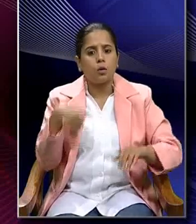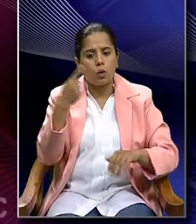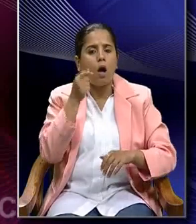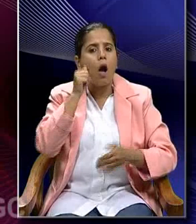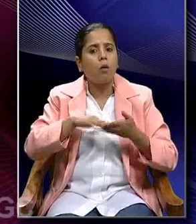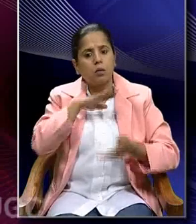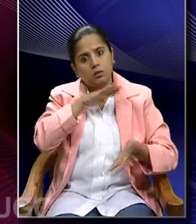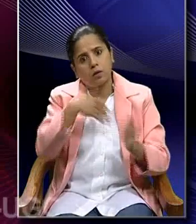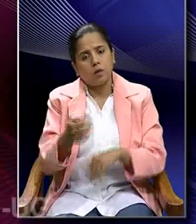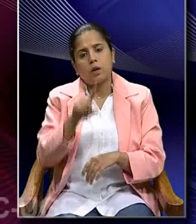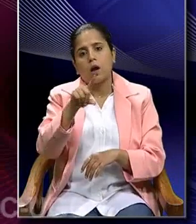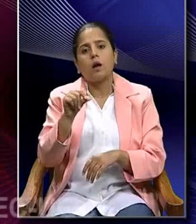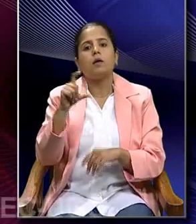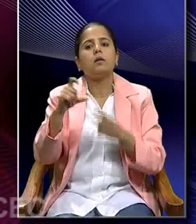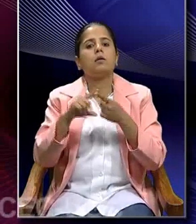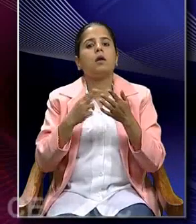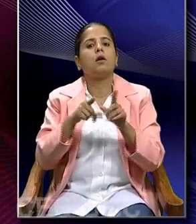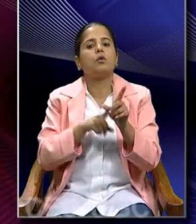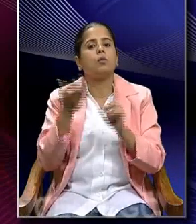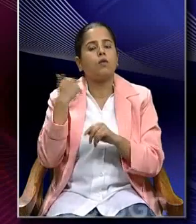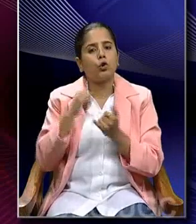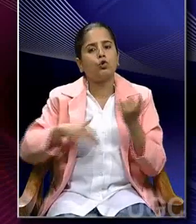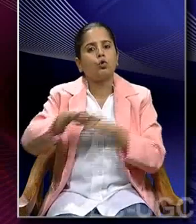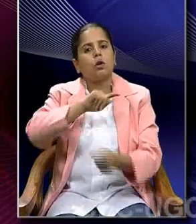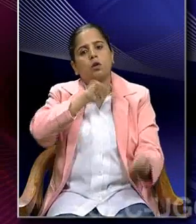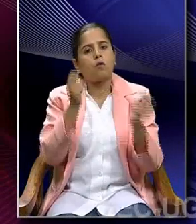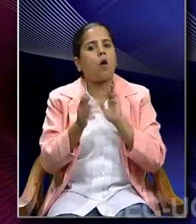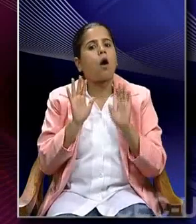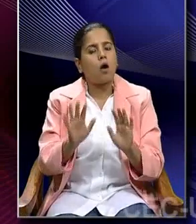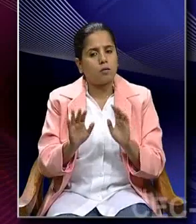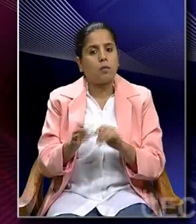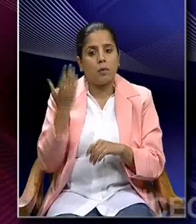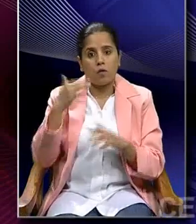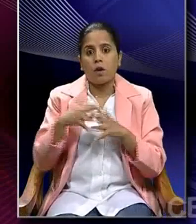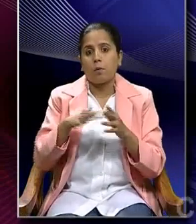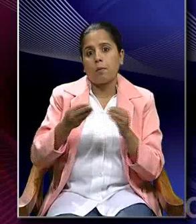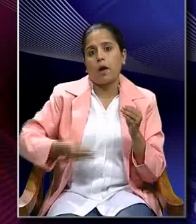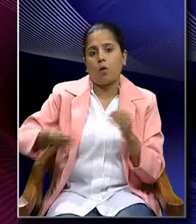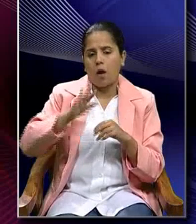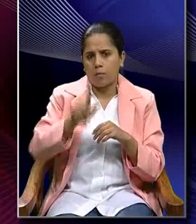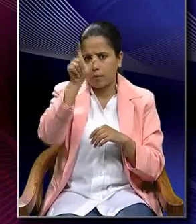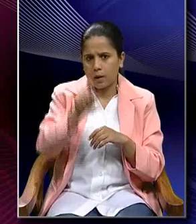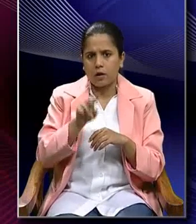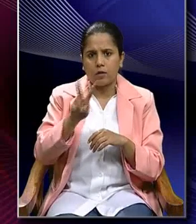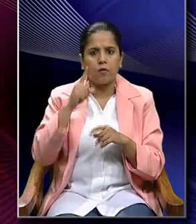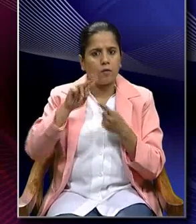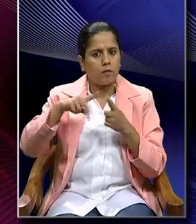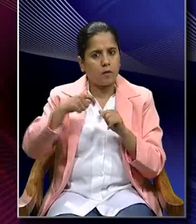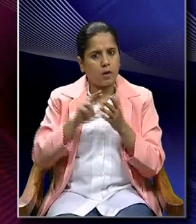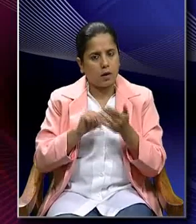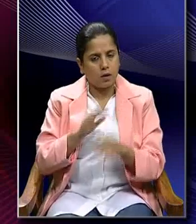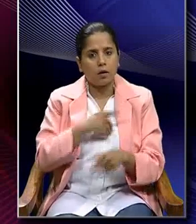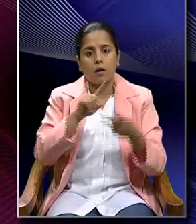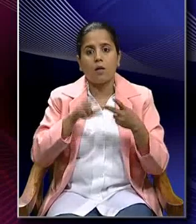in the 19th century social reform movement. In Bengal, we had Vivekanand. In Maharashtra, we